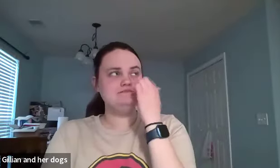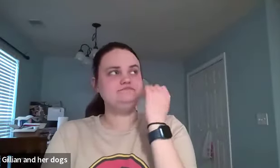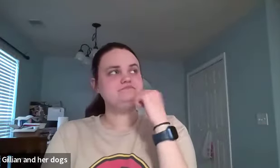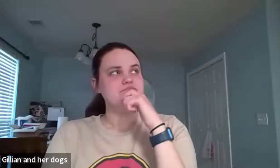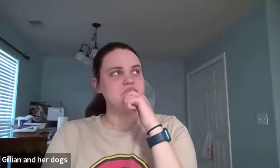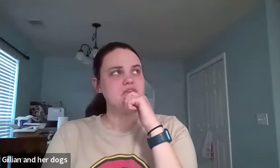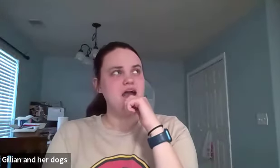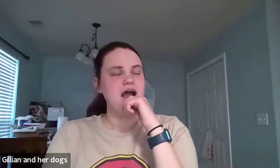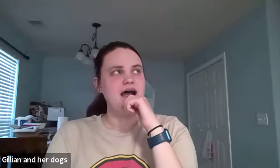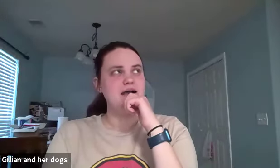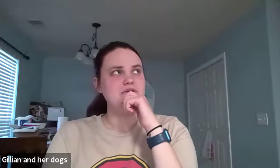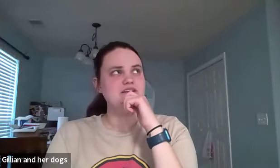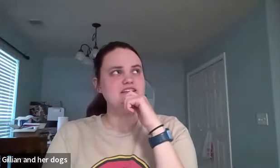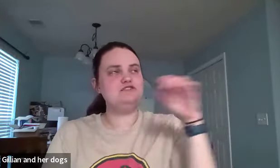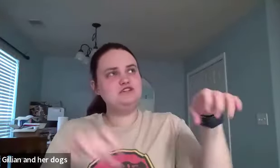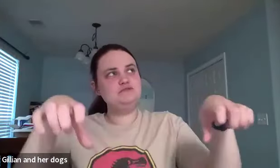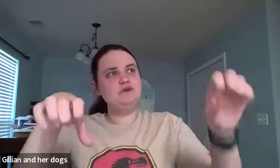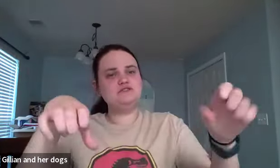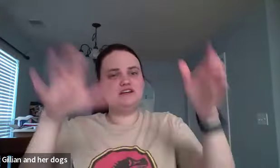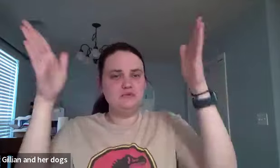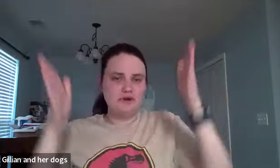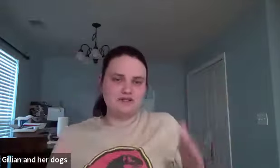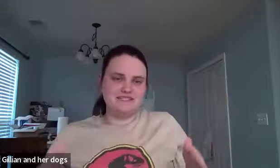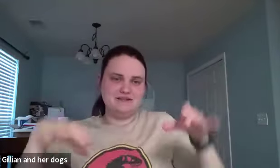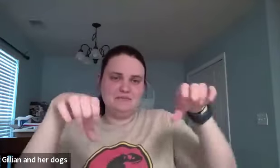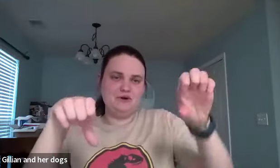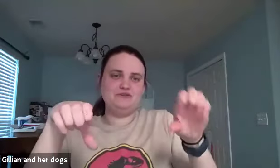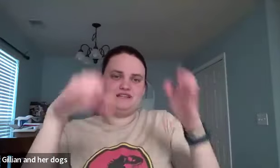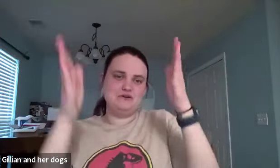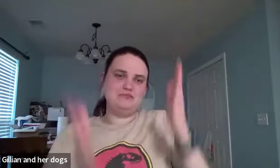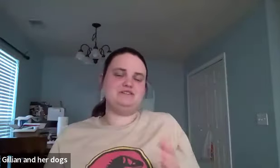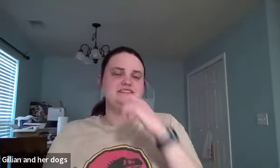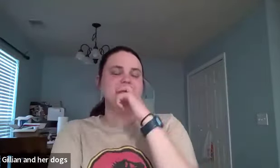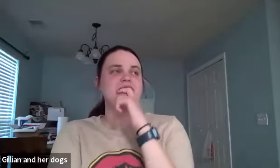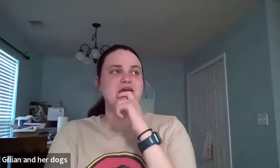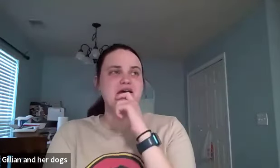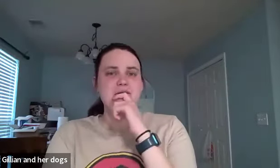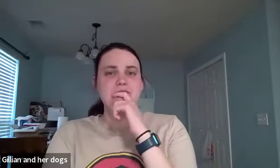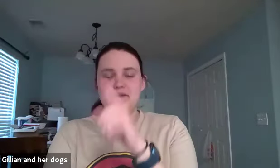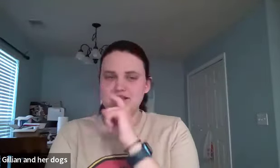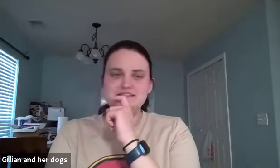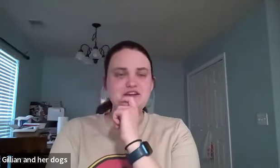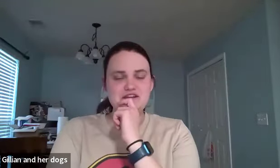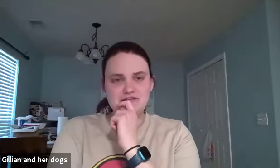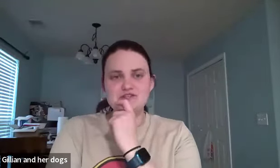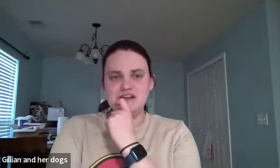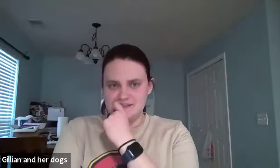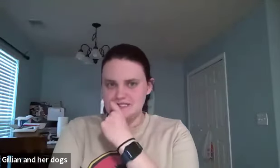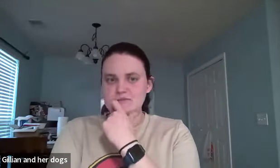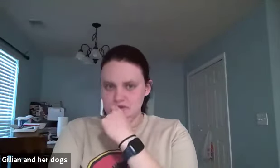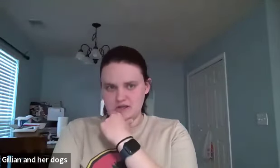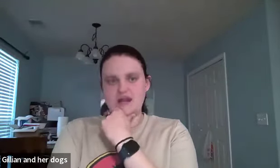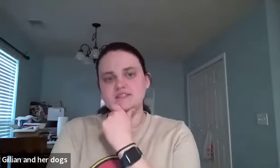Um, I would, because you could do motorcycle person, but I'm gonna tell you now, if you sign that to someone, they're gonna